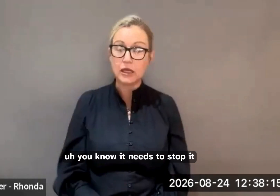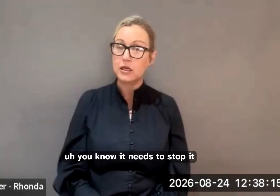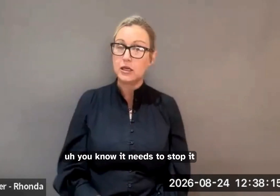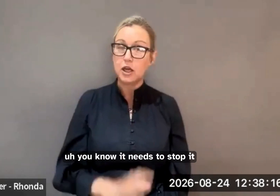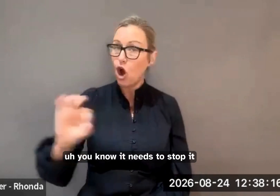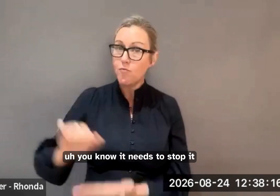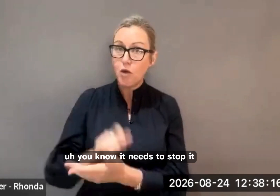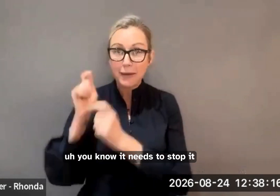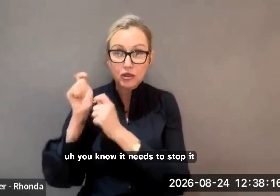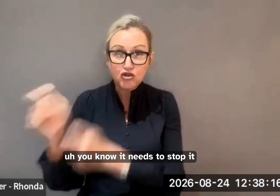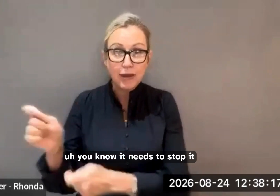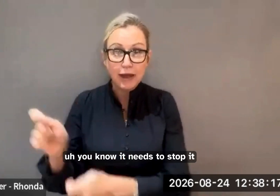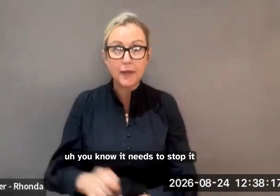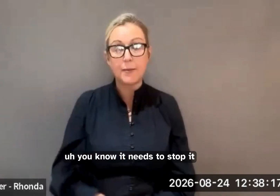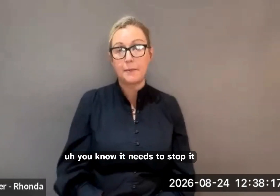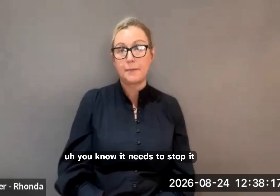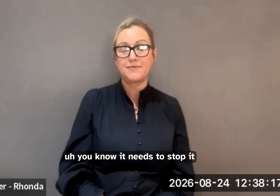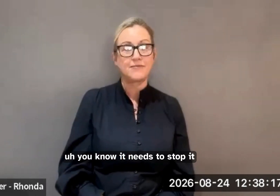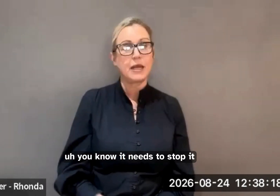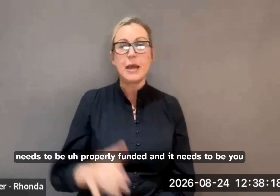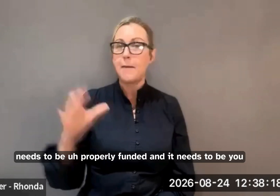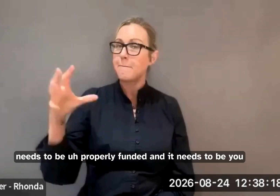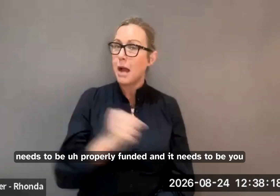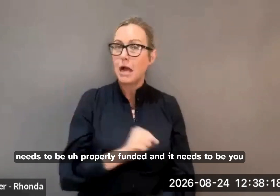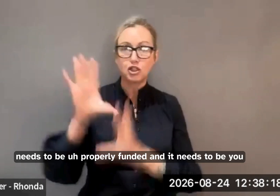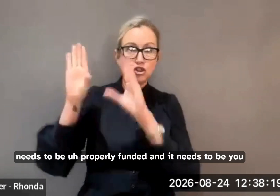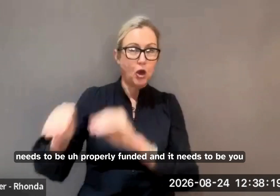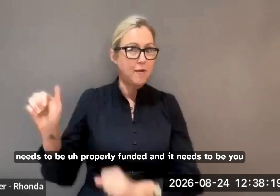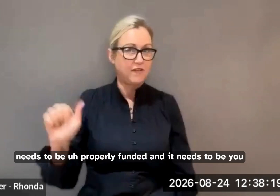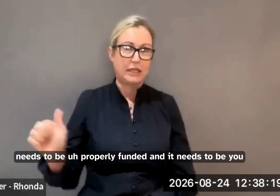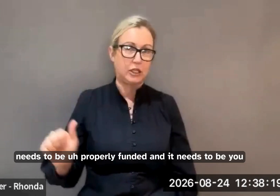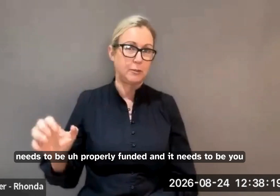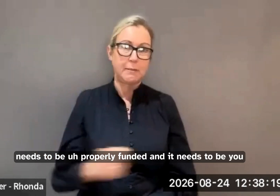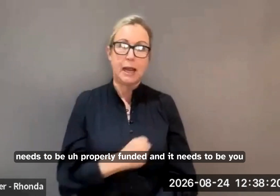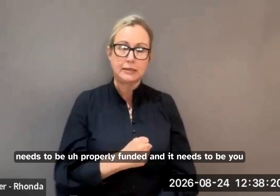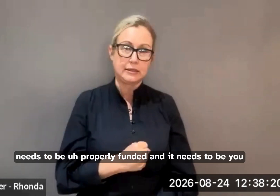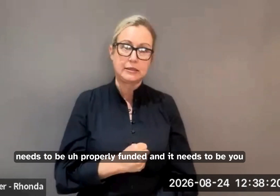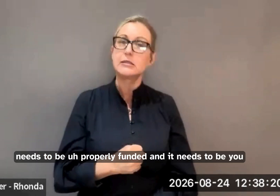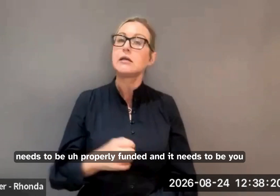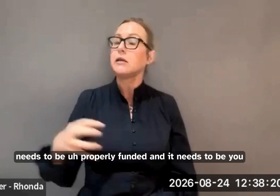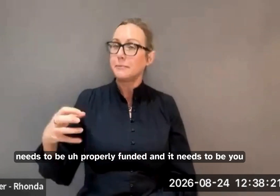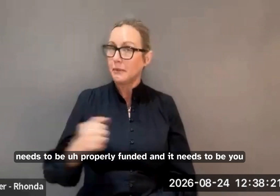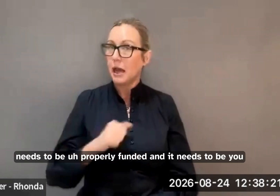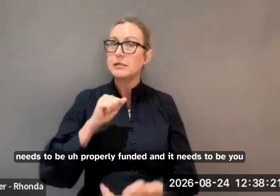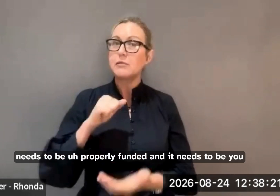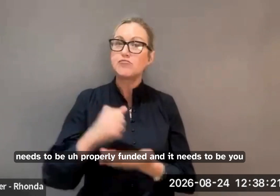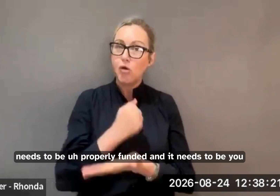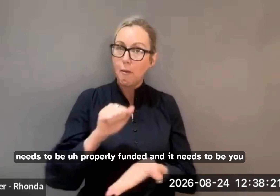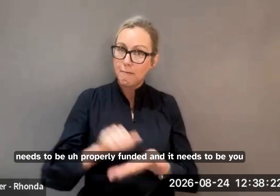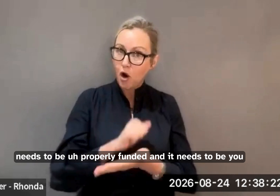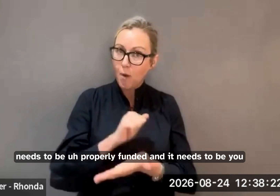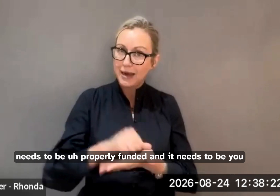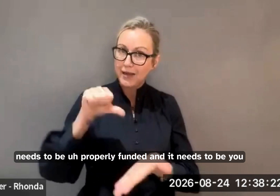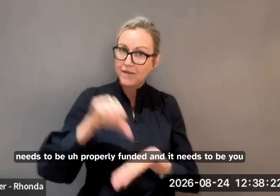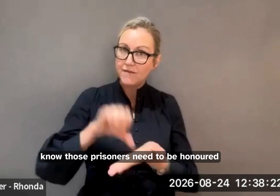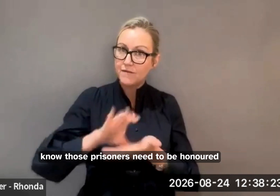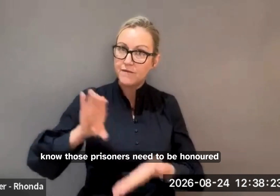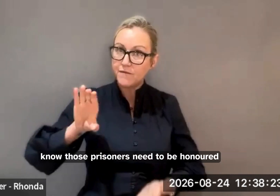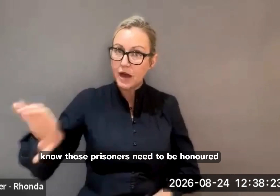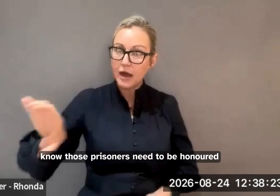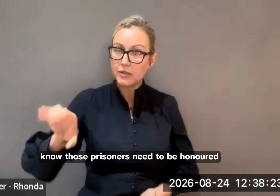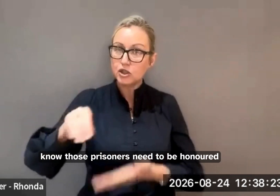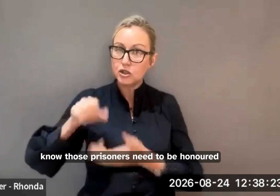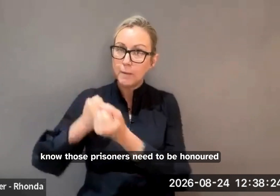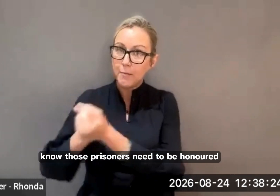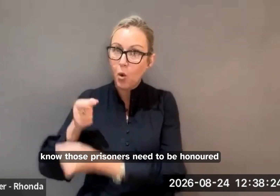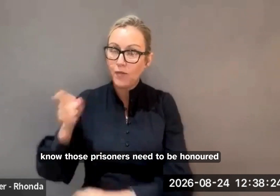And it needs to stop. It needs to be properly funded, and it needs to be,